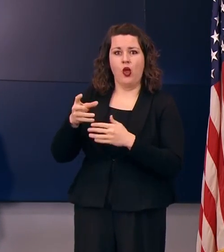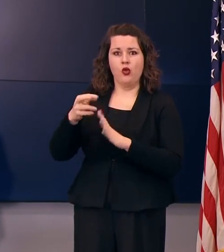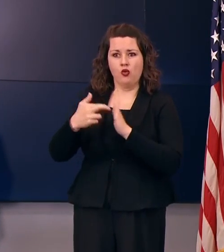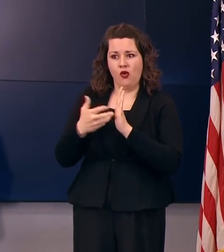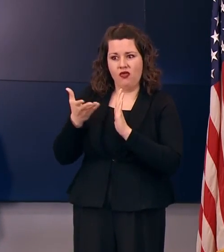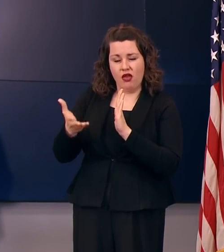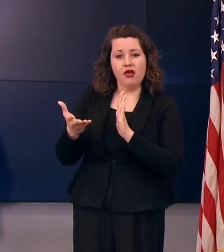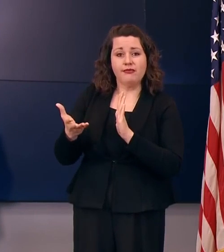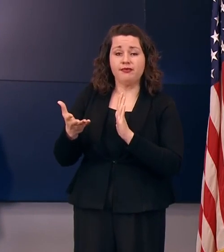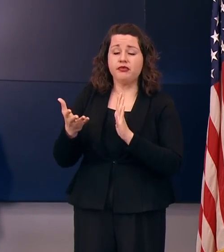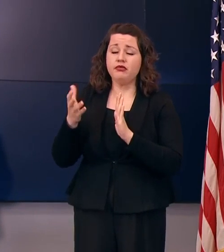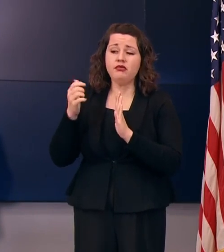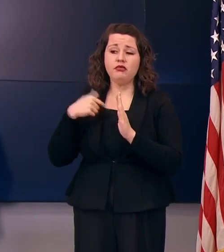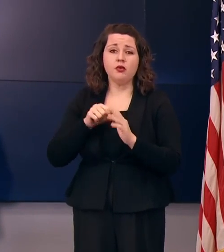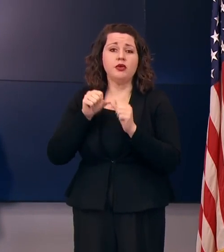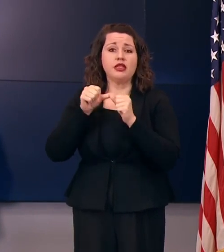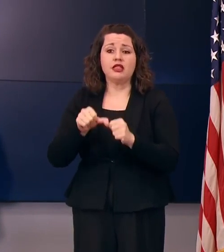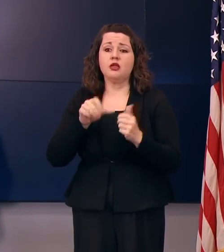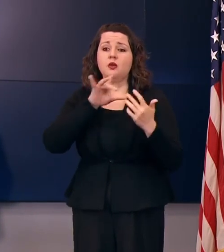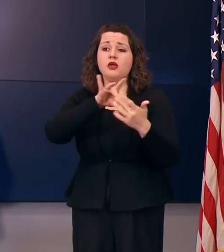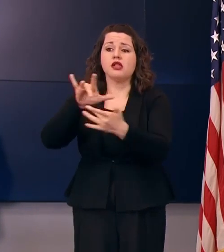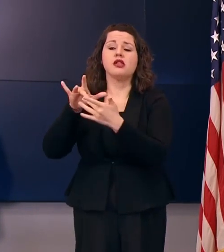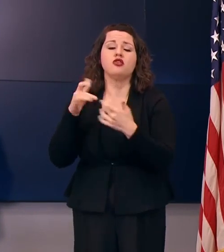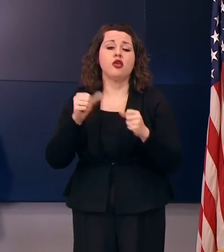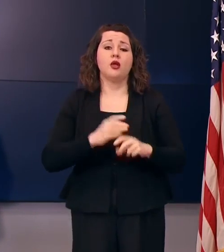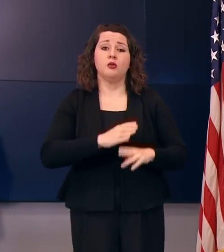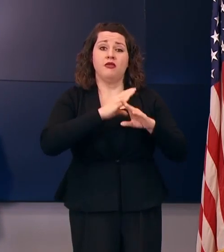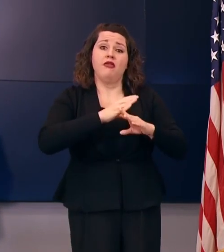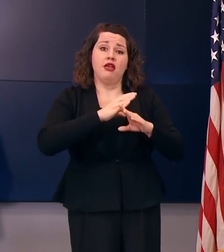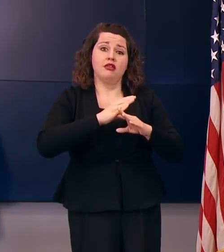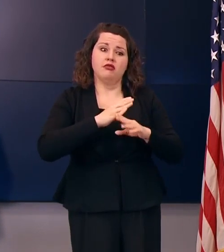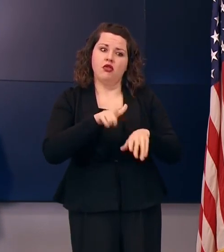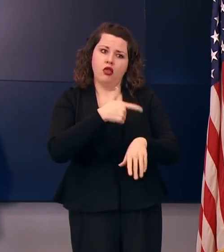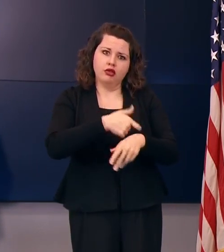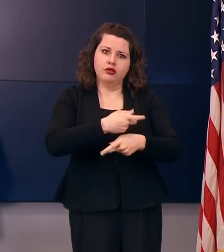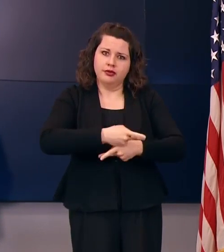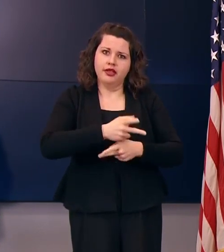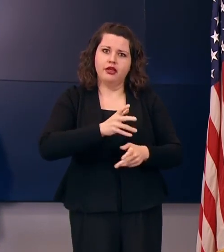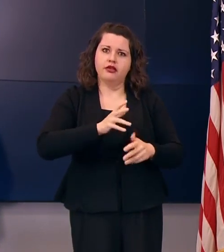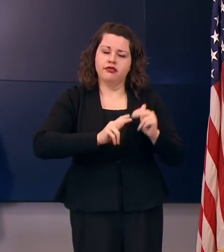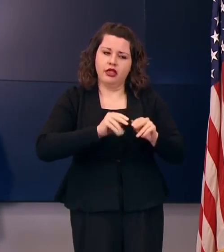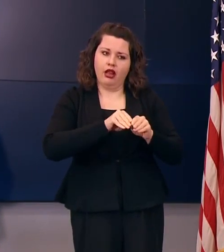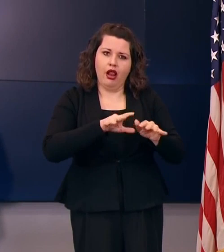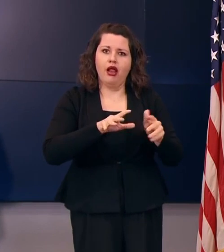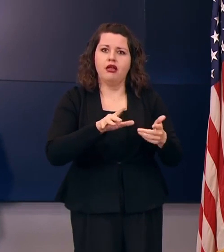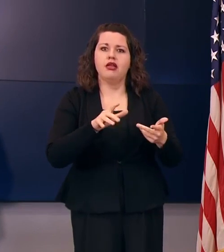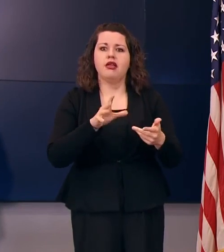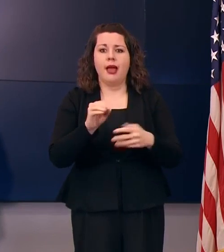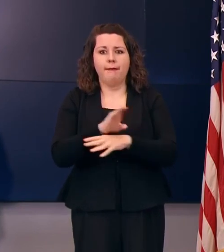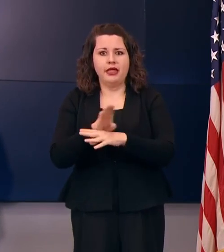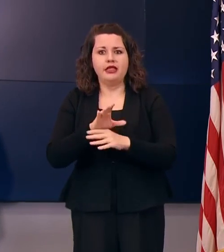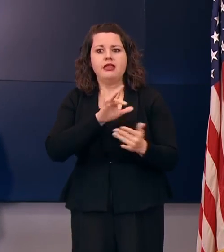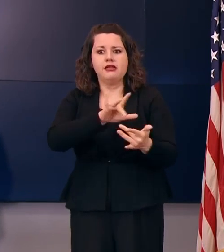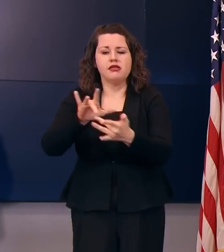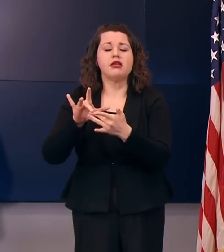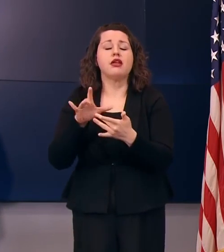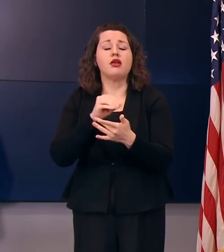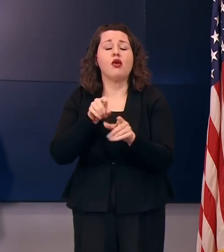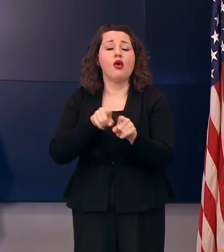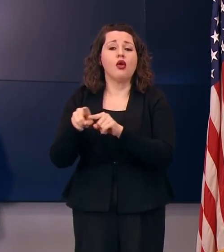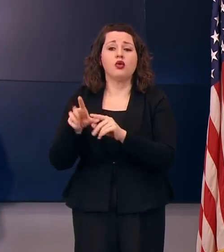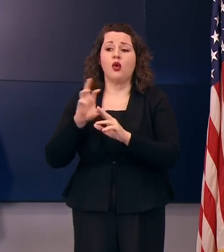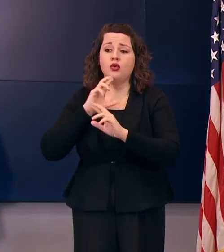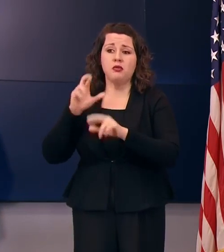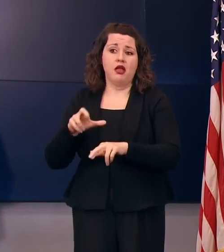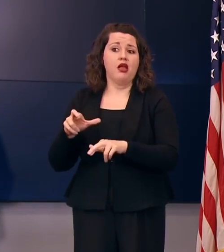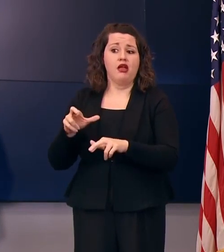are, continuing to reach out both preventively, with long-term care facilities and with businesses, as well as in response to